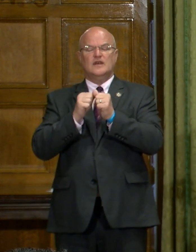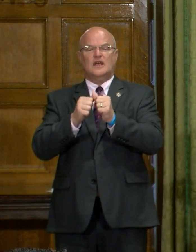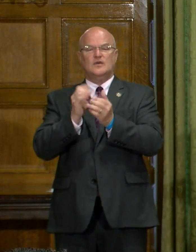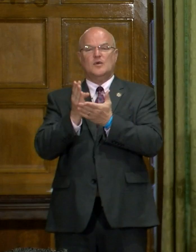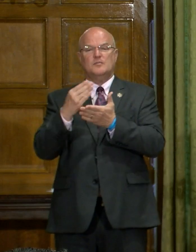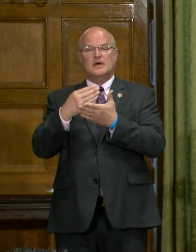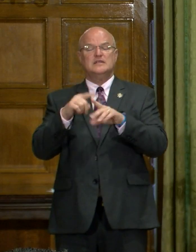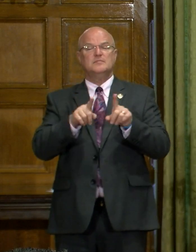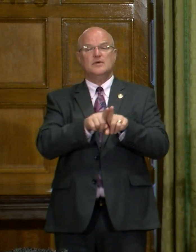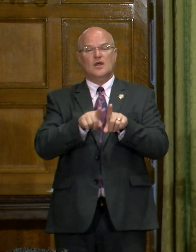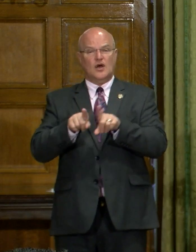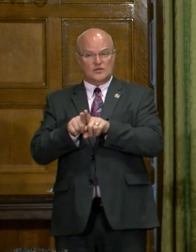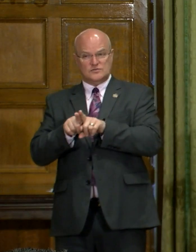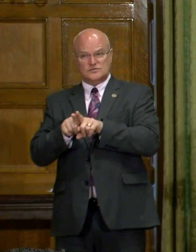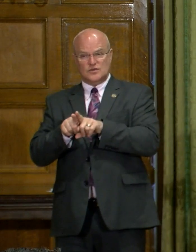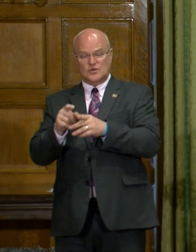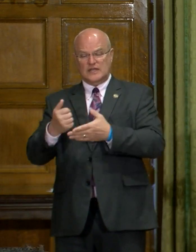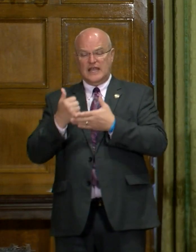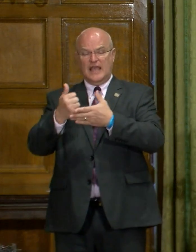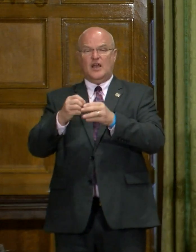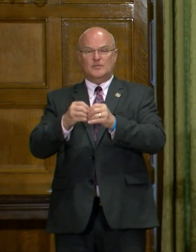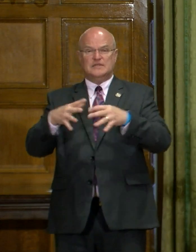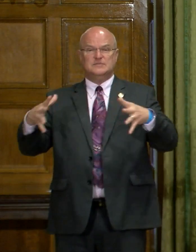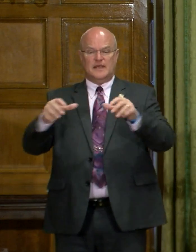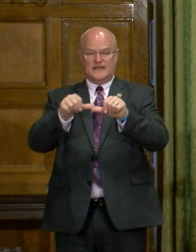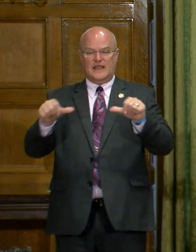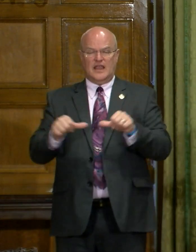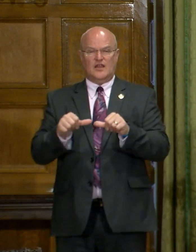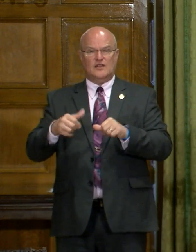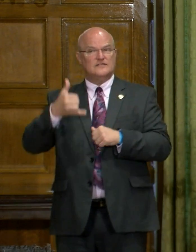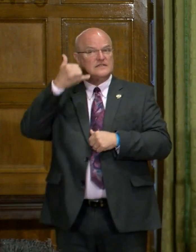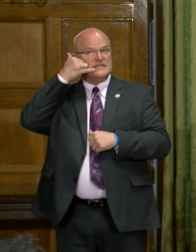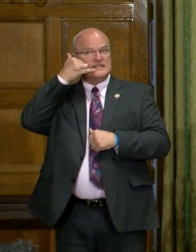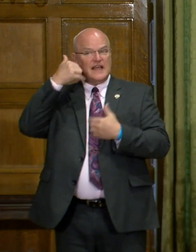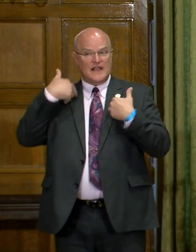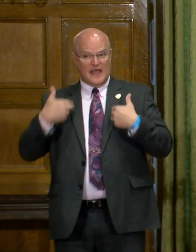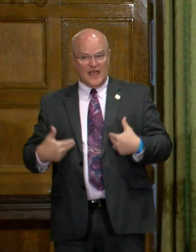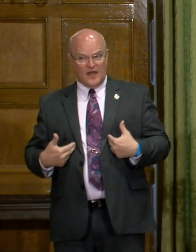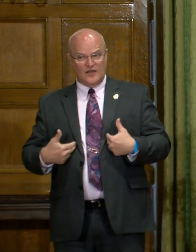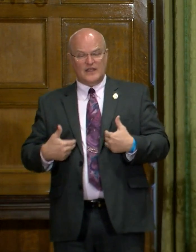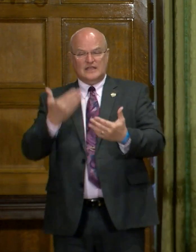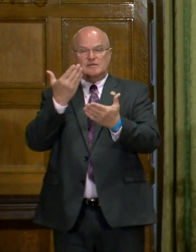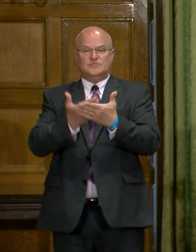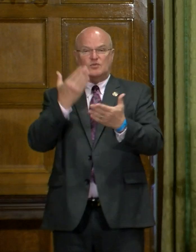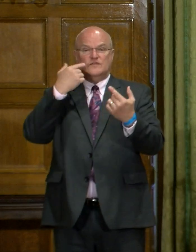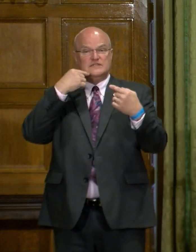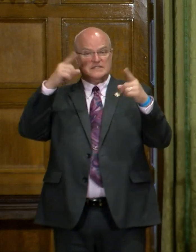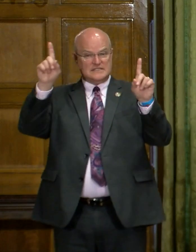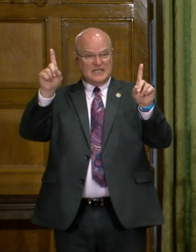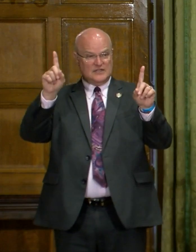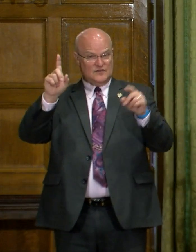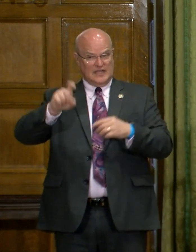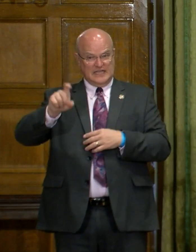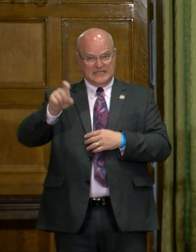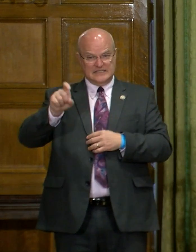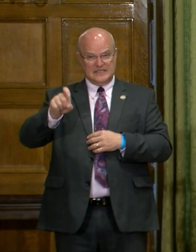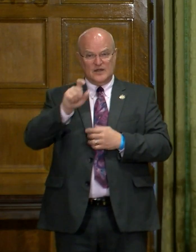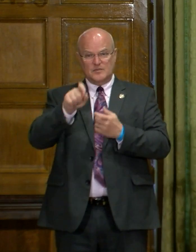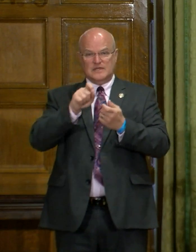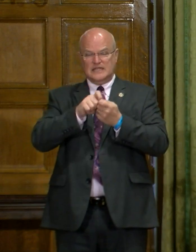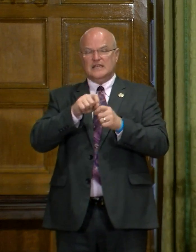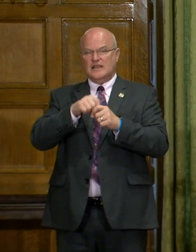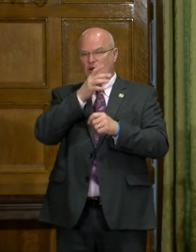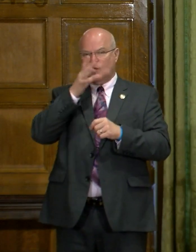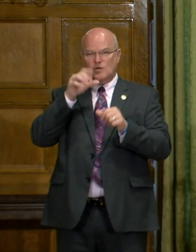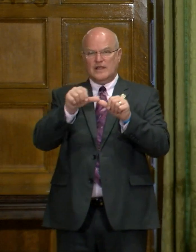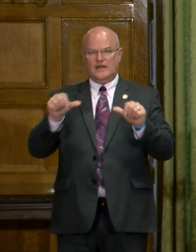ongoing budget, but it's also to help expand in the areas of telehealth, which has been proven very successful and necessary, particularly